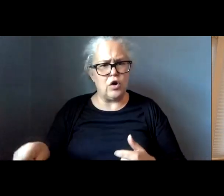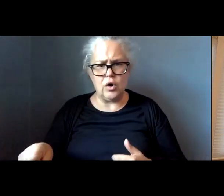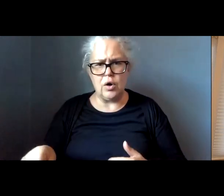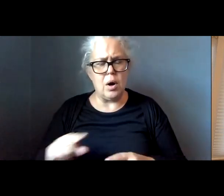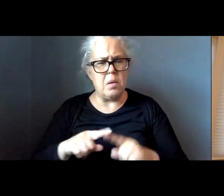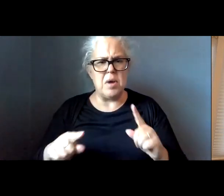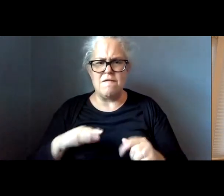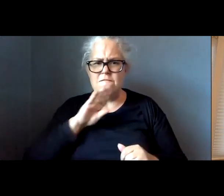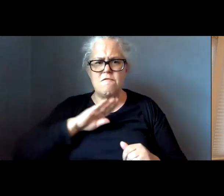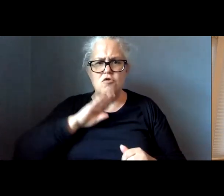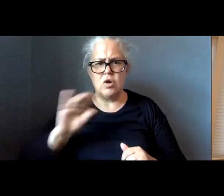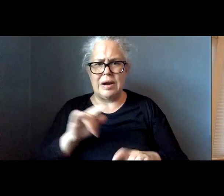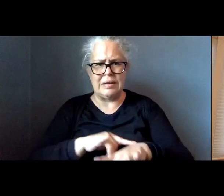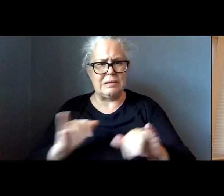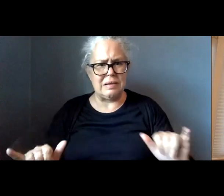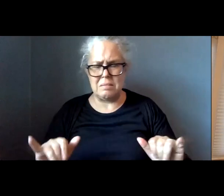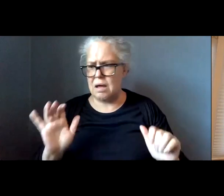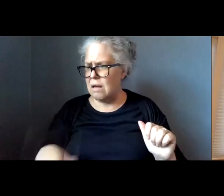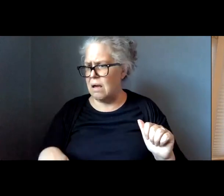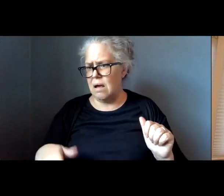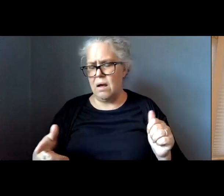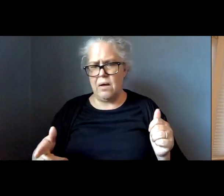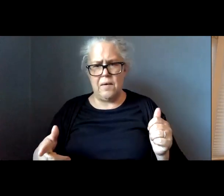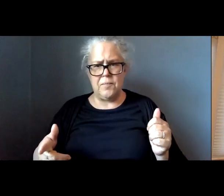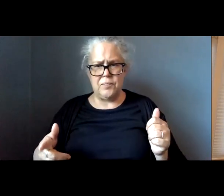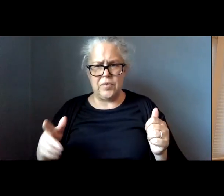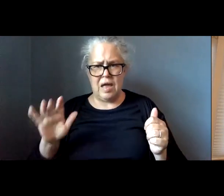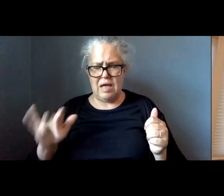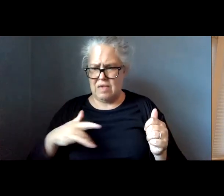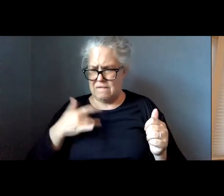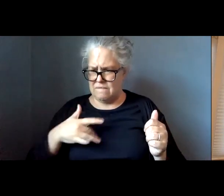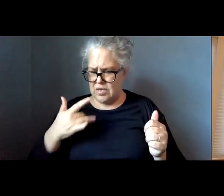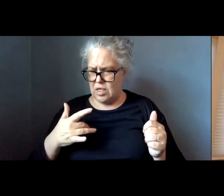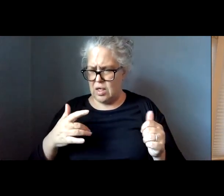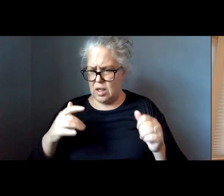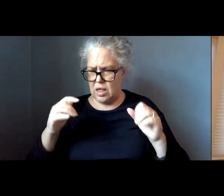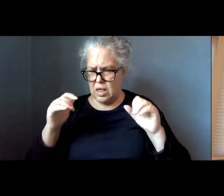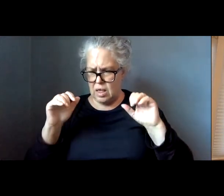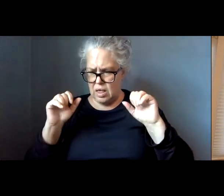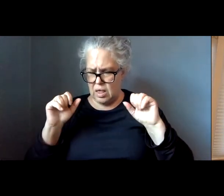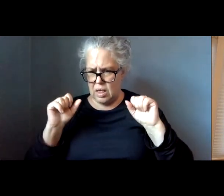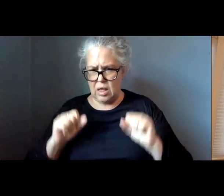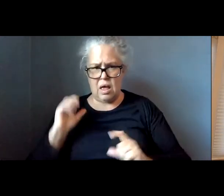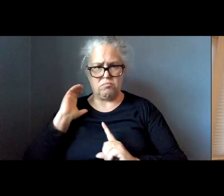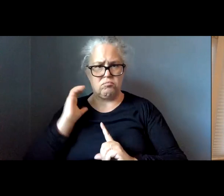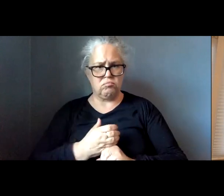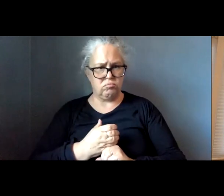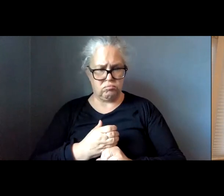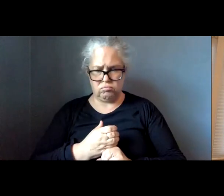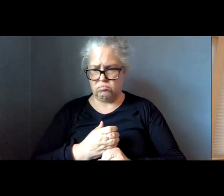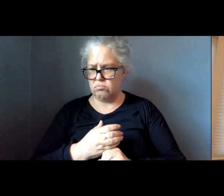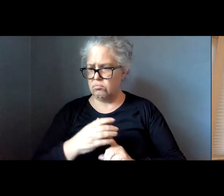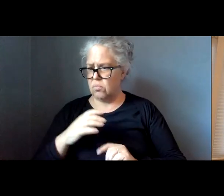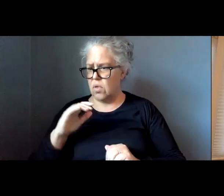Thoughts about the sense of feeling and how sensation creates emotional states became a way of detaching myself from what I